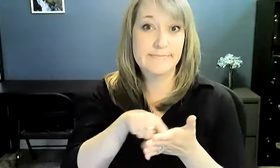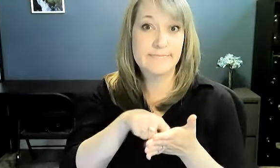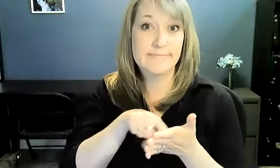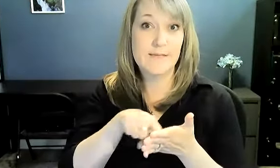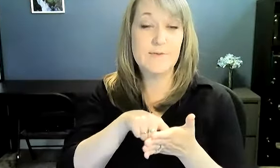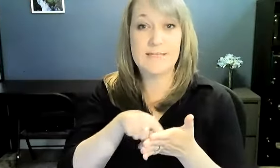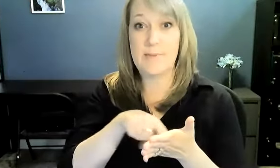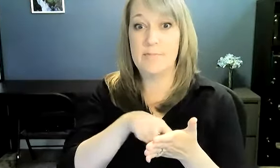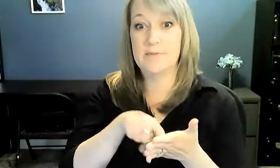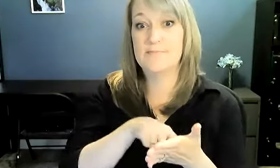erase a paper.